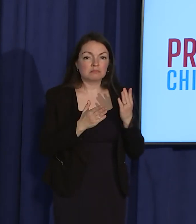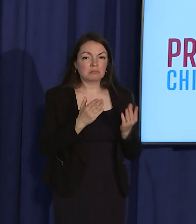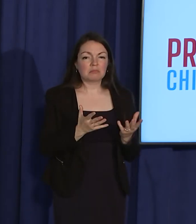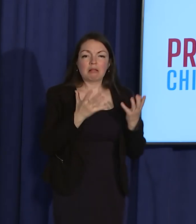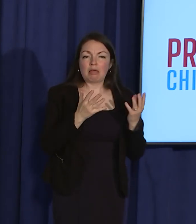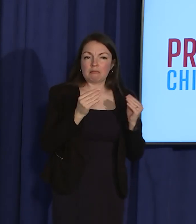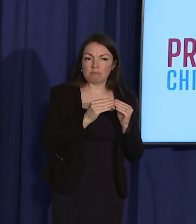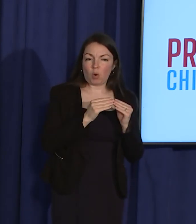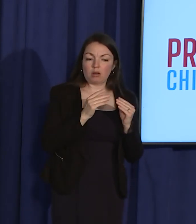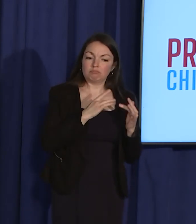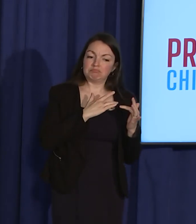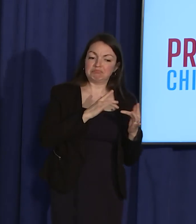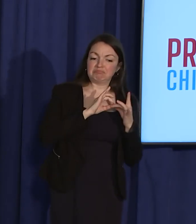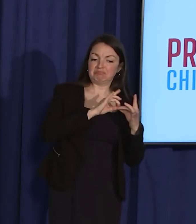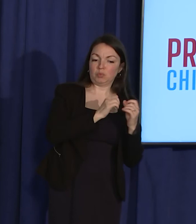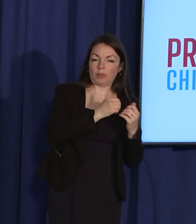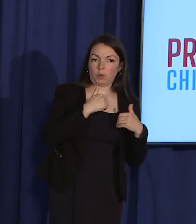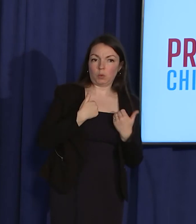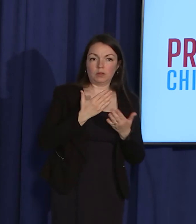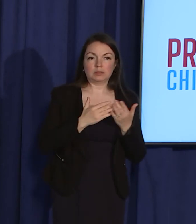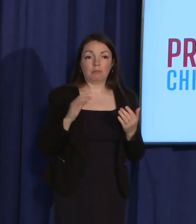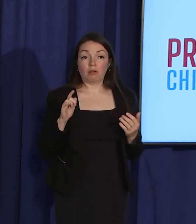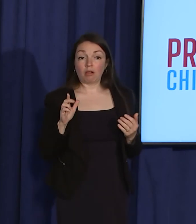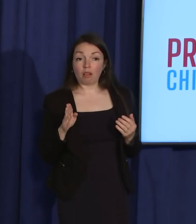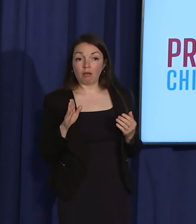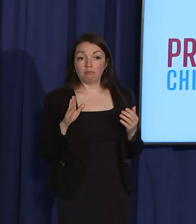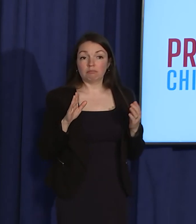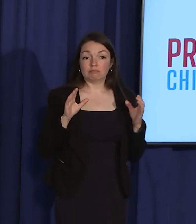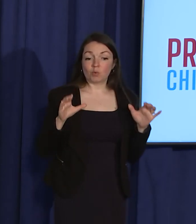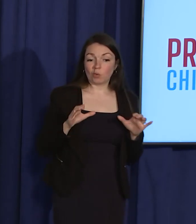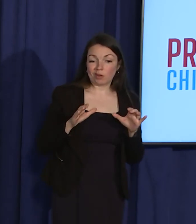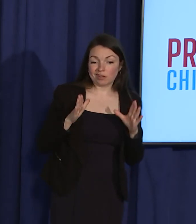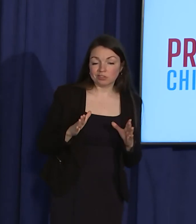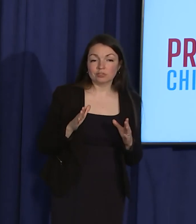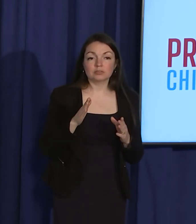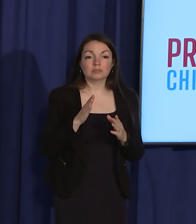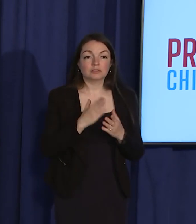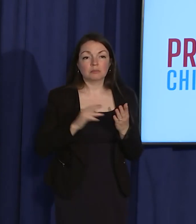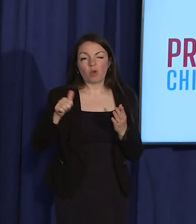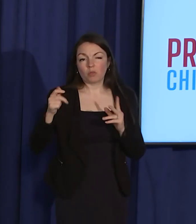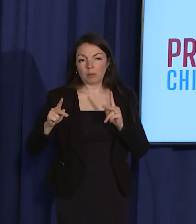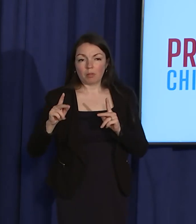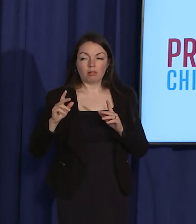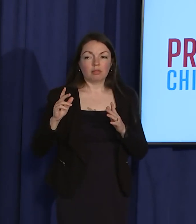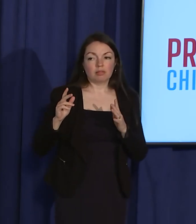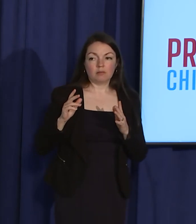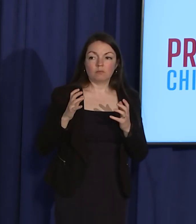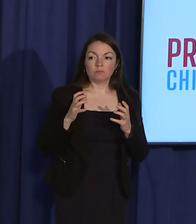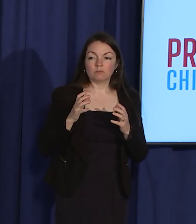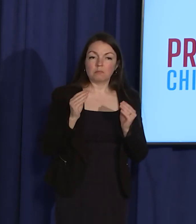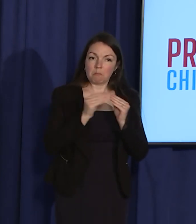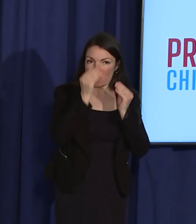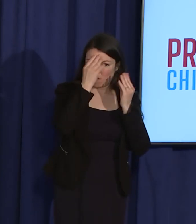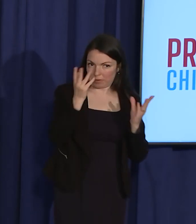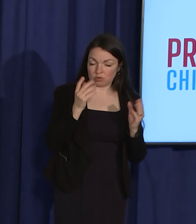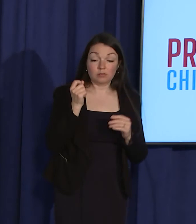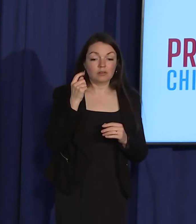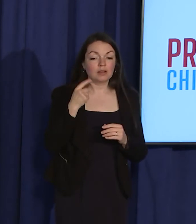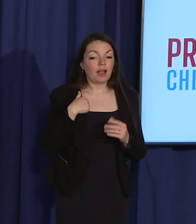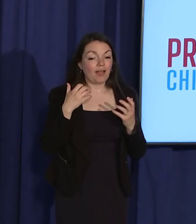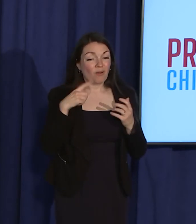flavor to it. We're working with some club organizers and others, and there will be more information coming. I want to make sure people are hearing